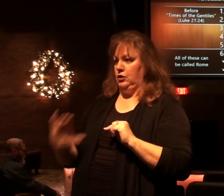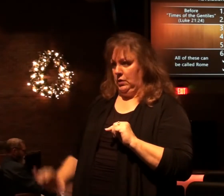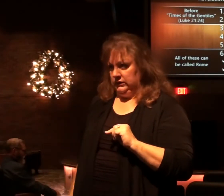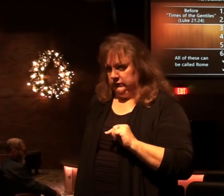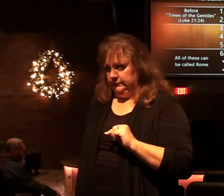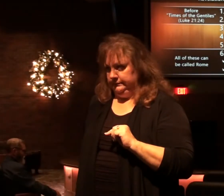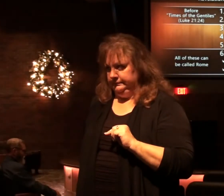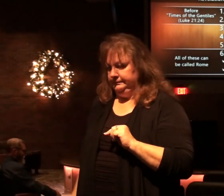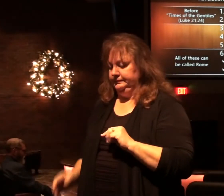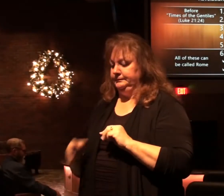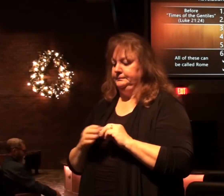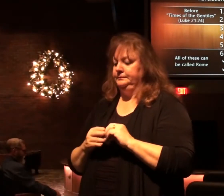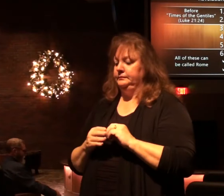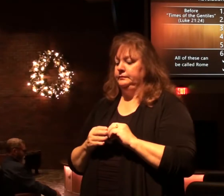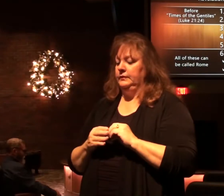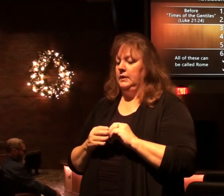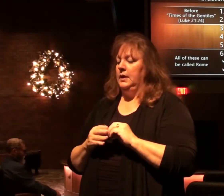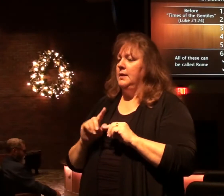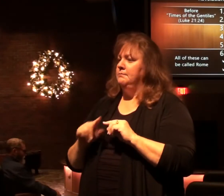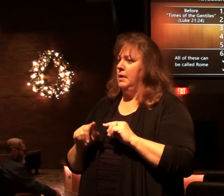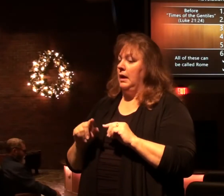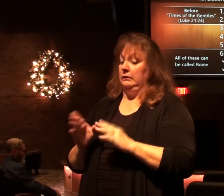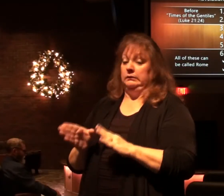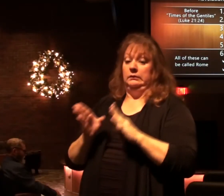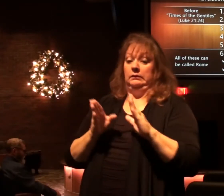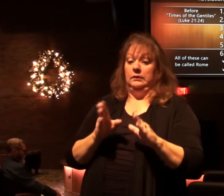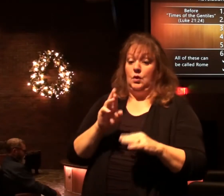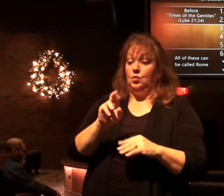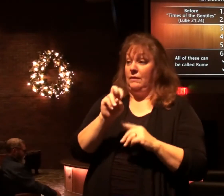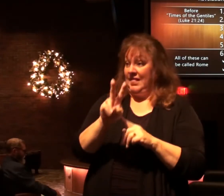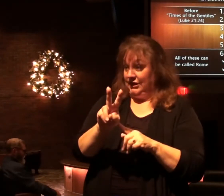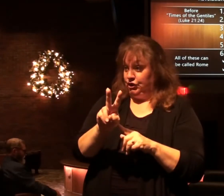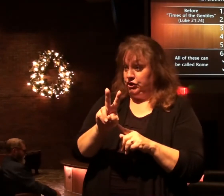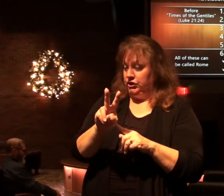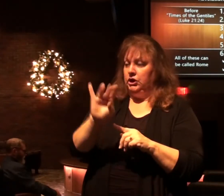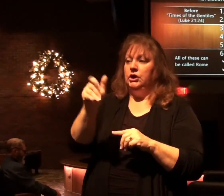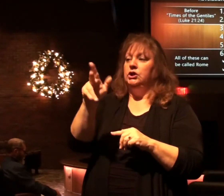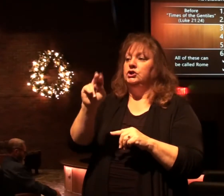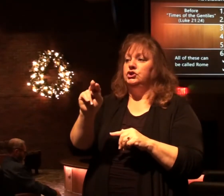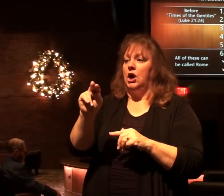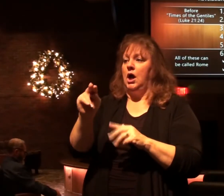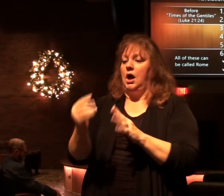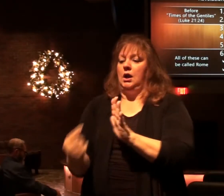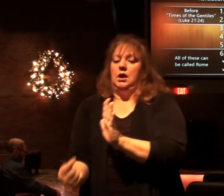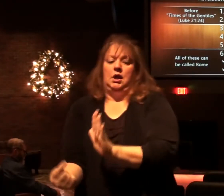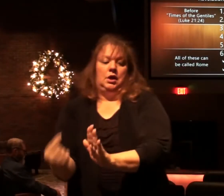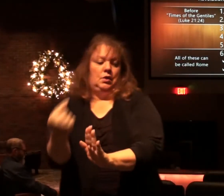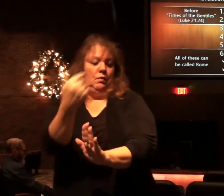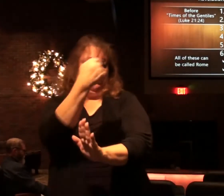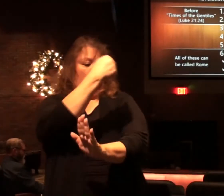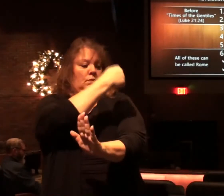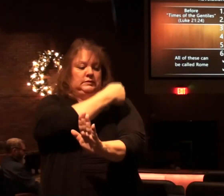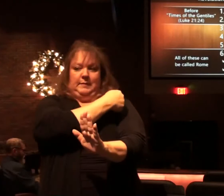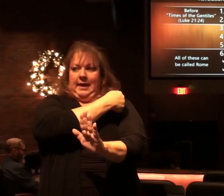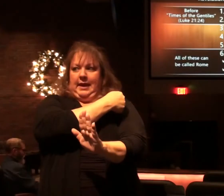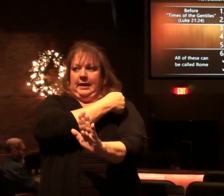7. But when you get to Revelation, John is going back to the beginning of Israel's